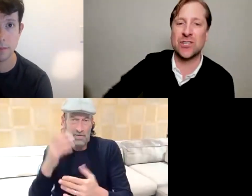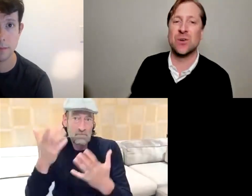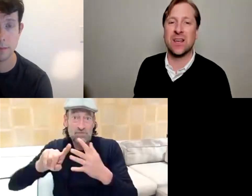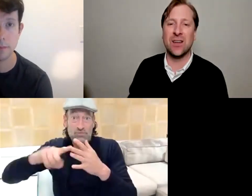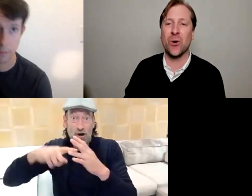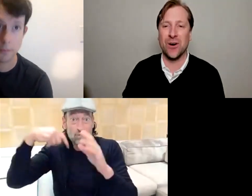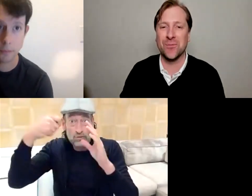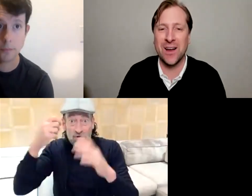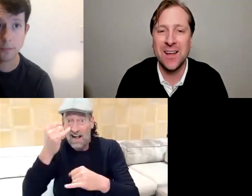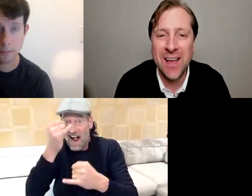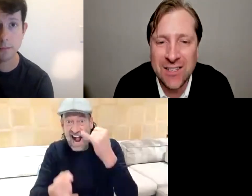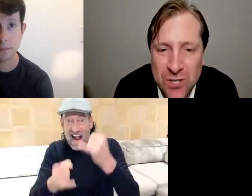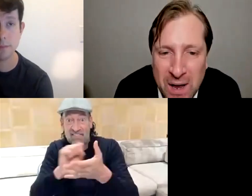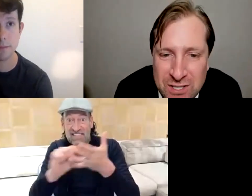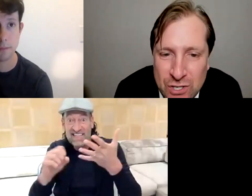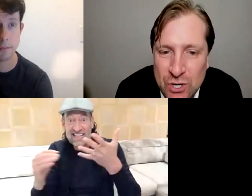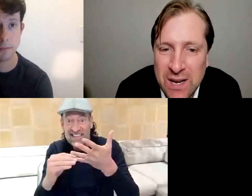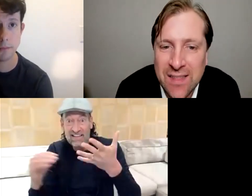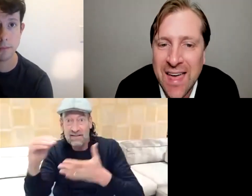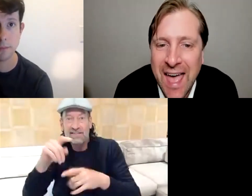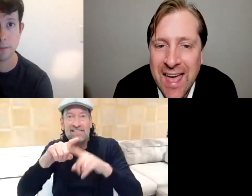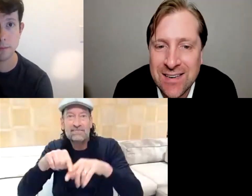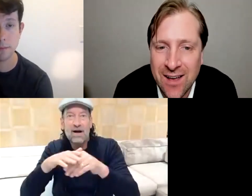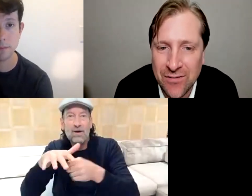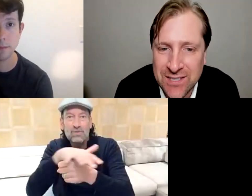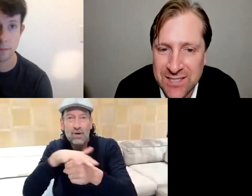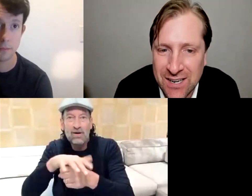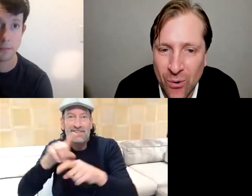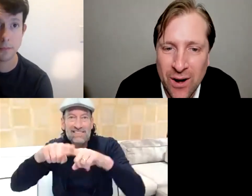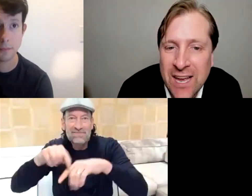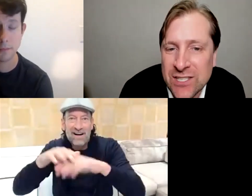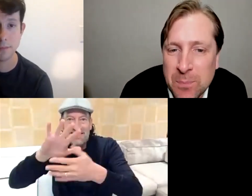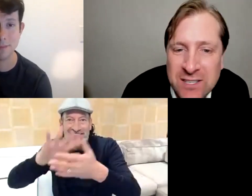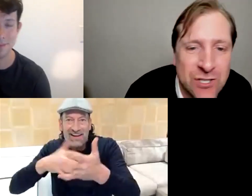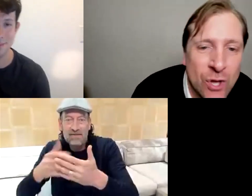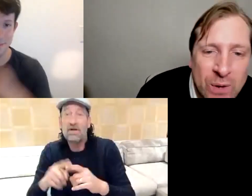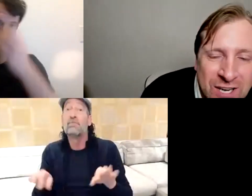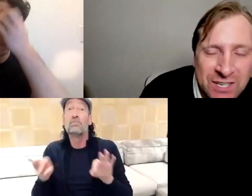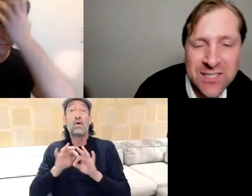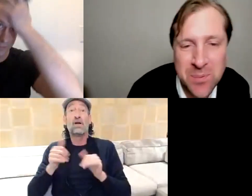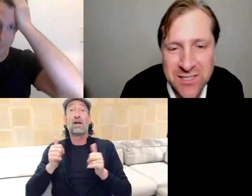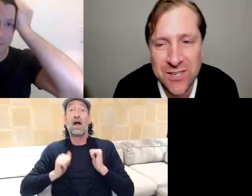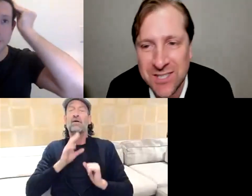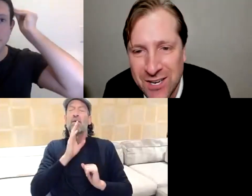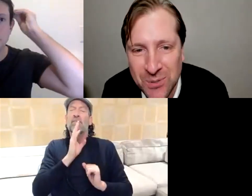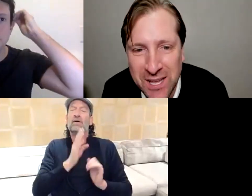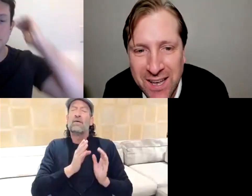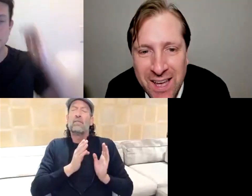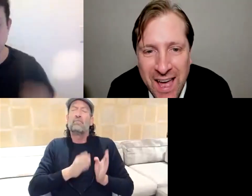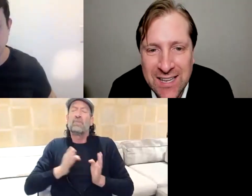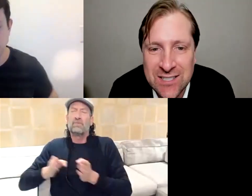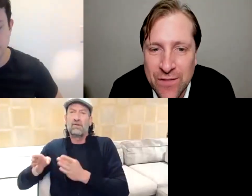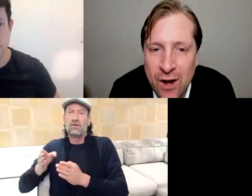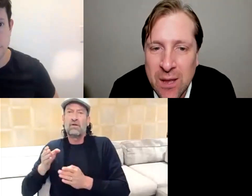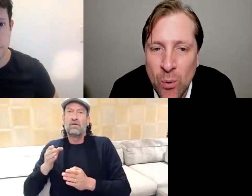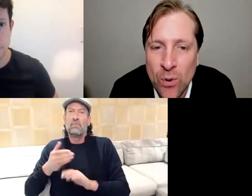always shooting in order, right? And so you might start shooting the end of the scene, or it just depends on your locations. It depends on your scheduling. And